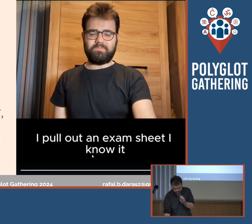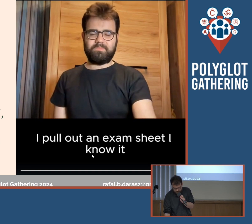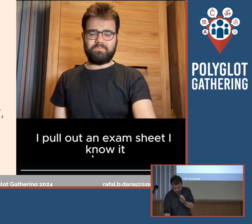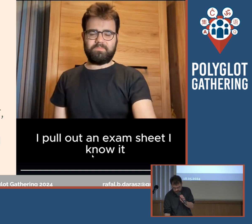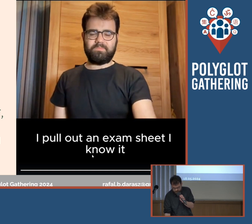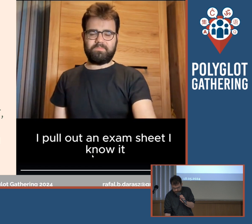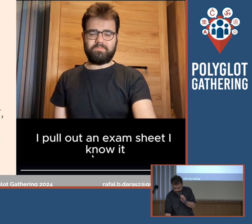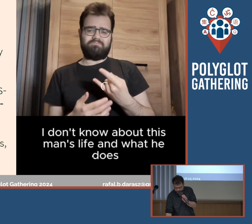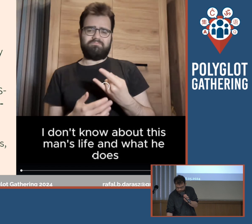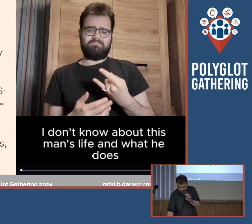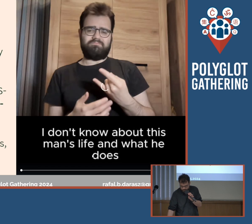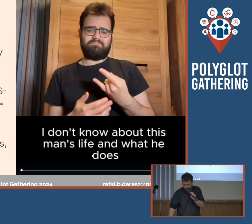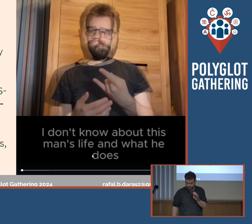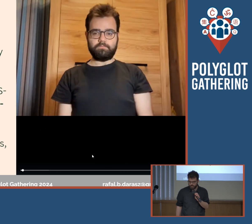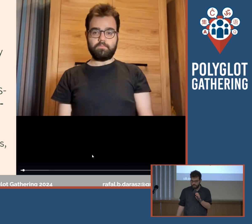the exam sheet.